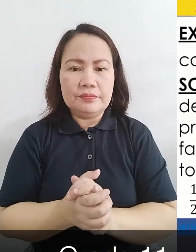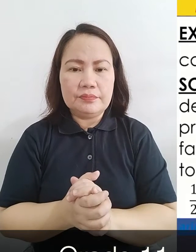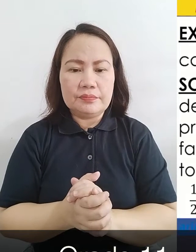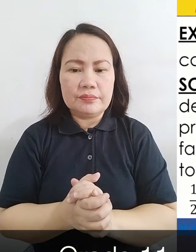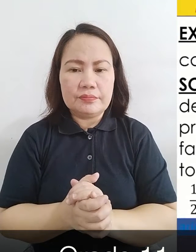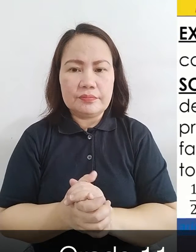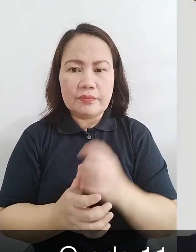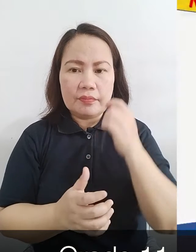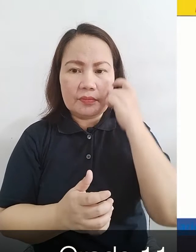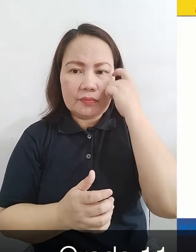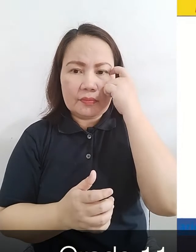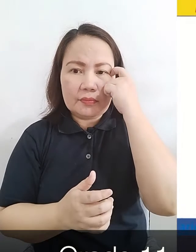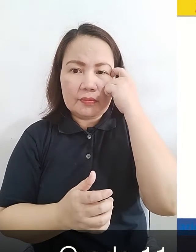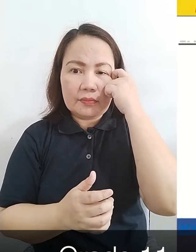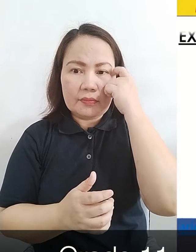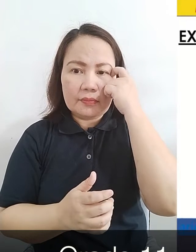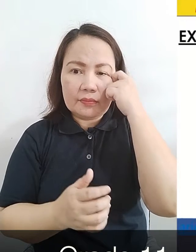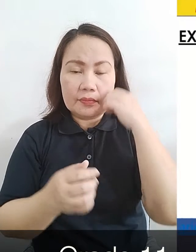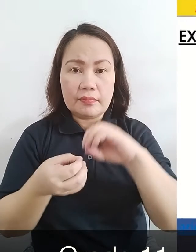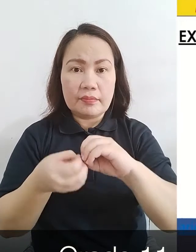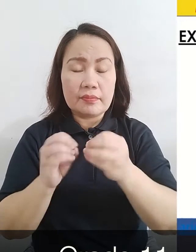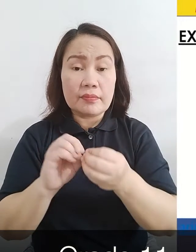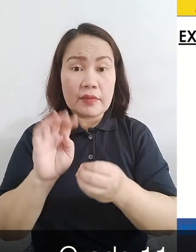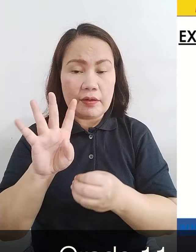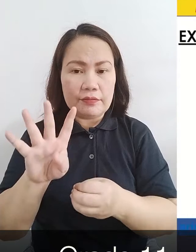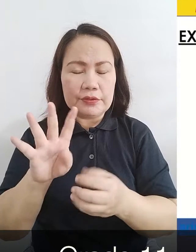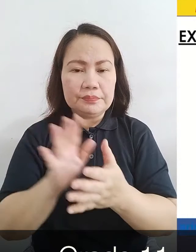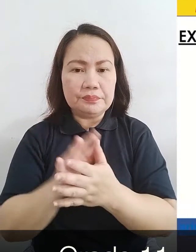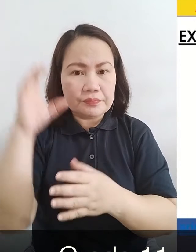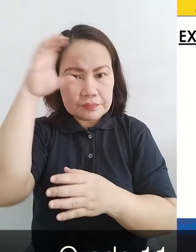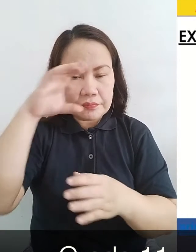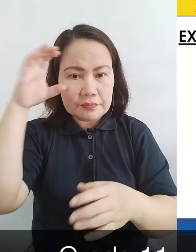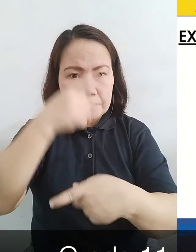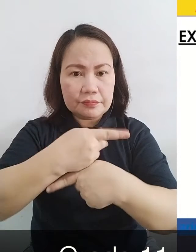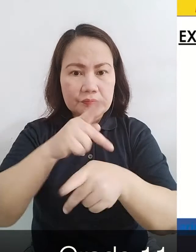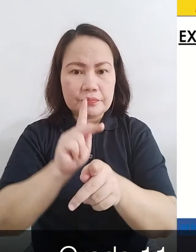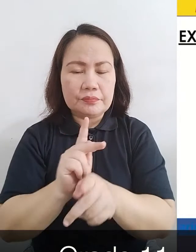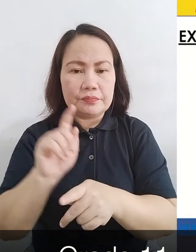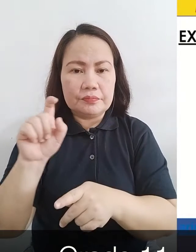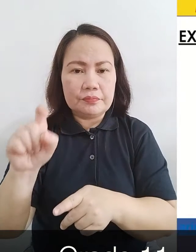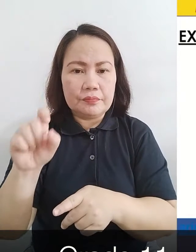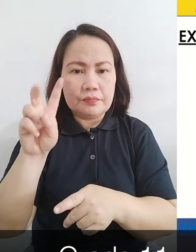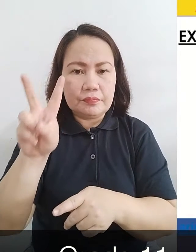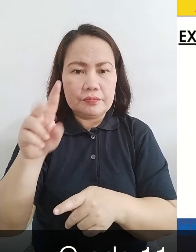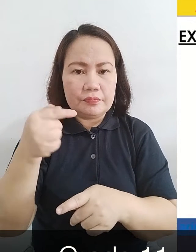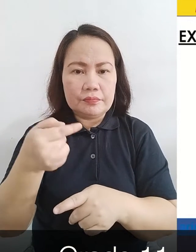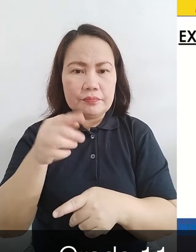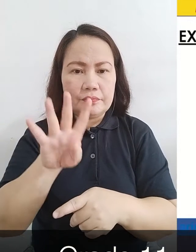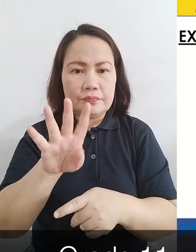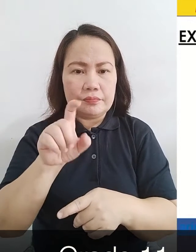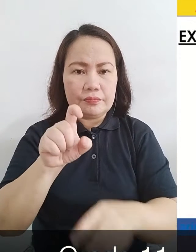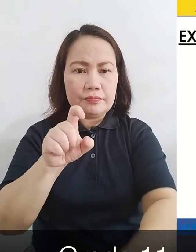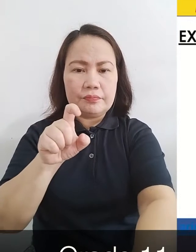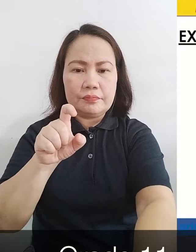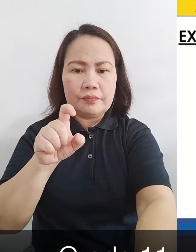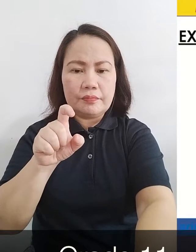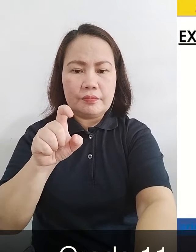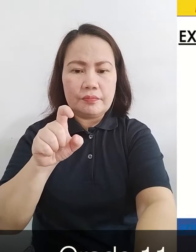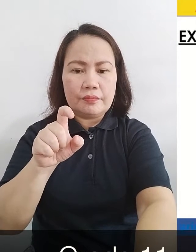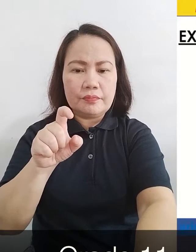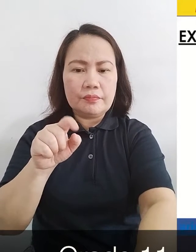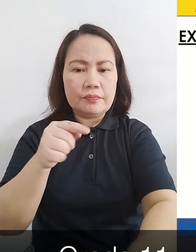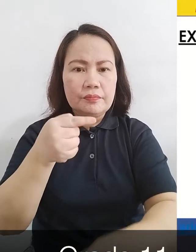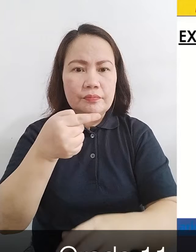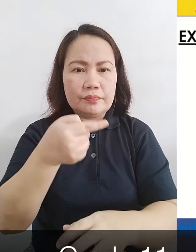28. Another example, find the product of x squared minus 4x minus